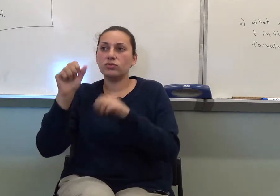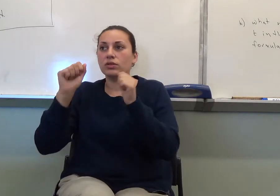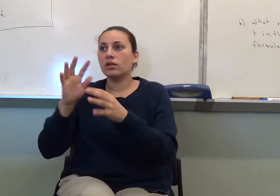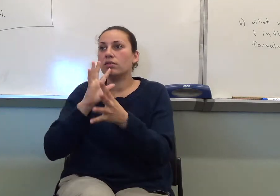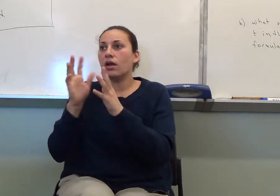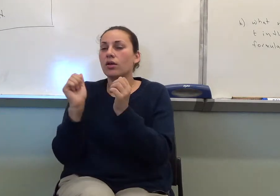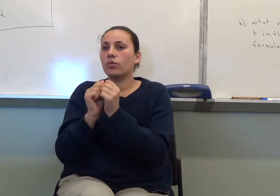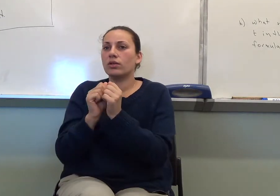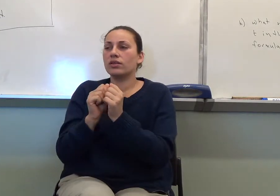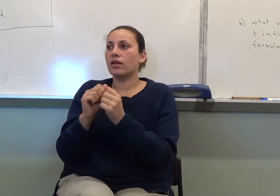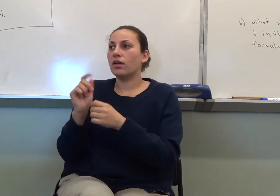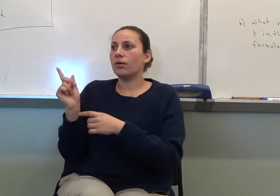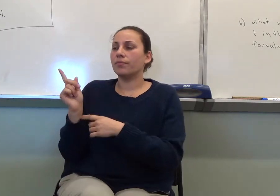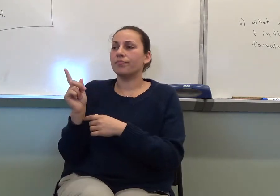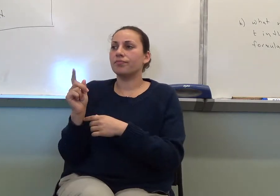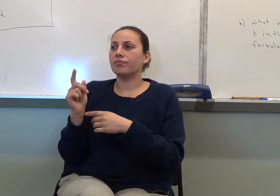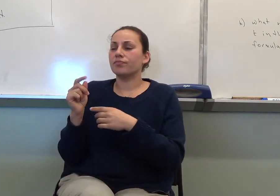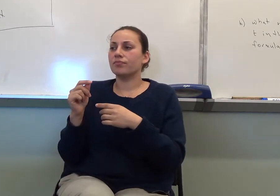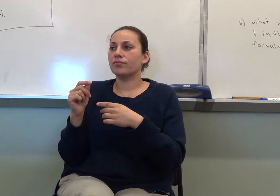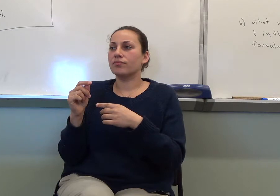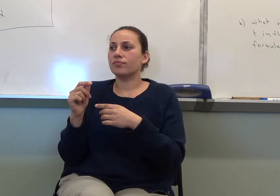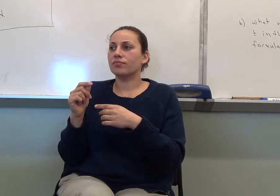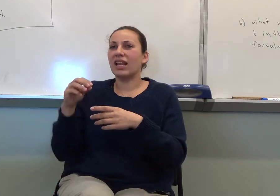the original amount, and the original amount is